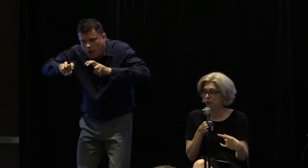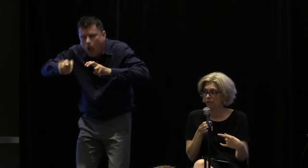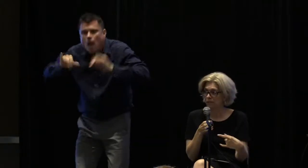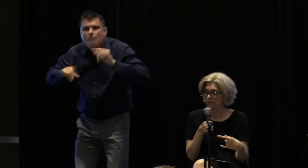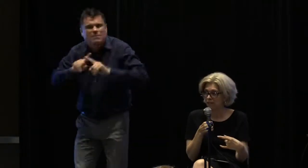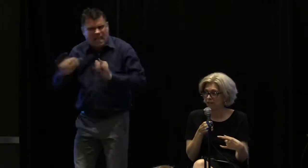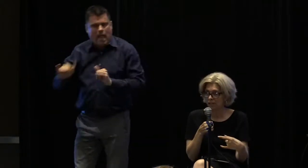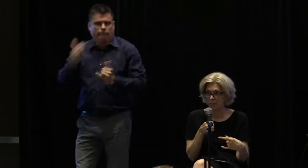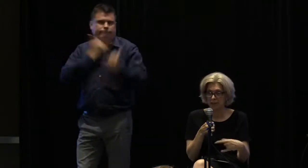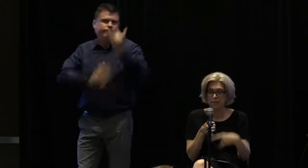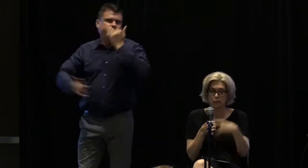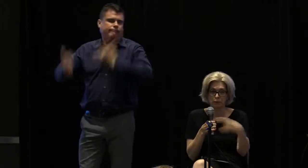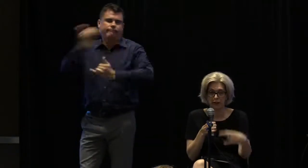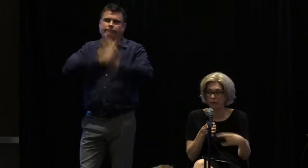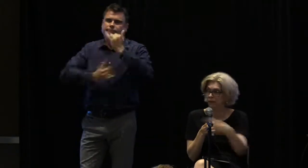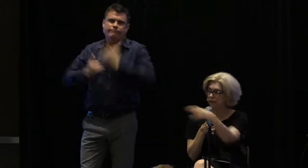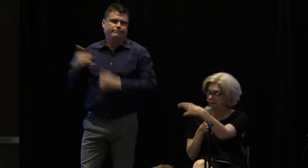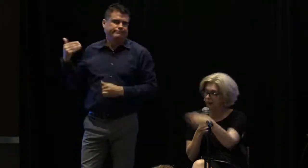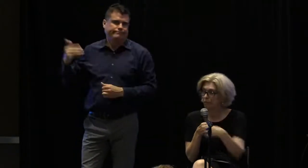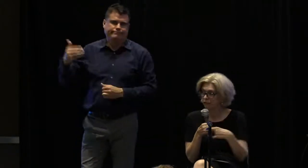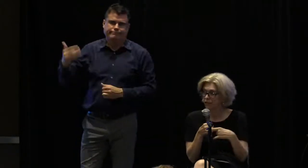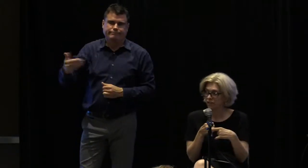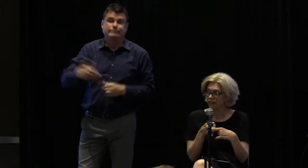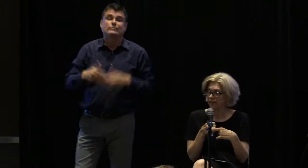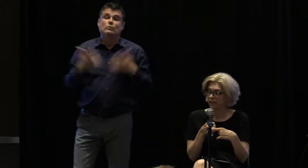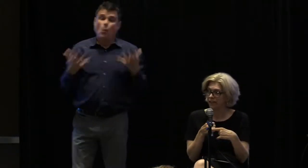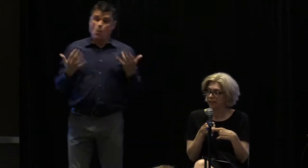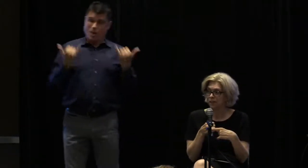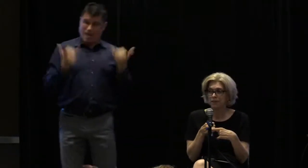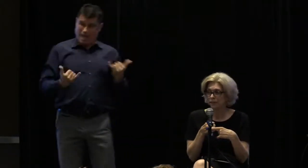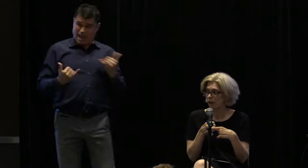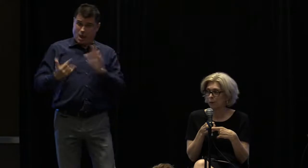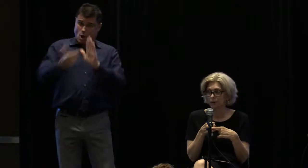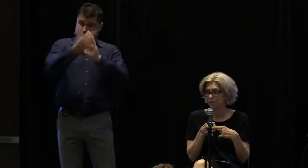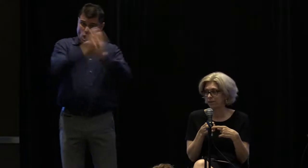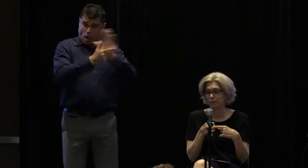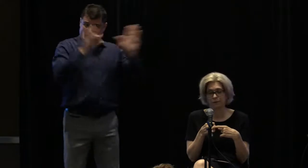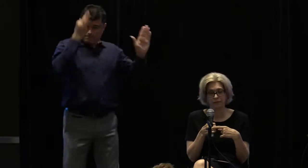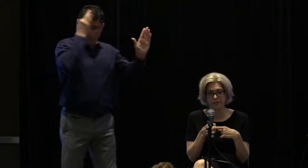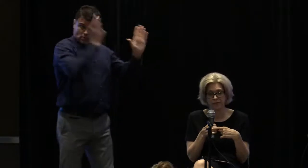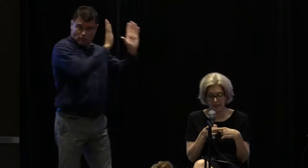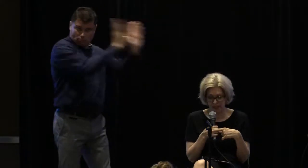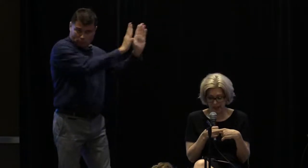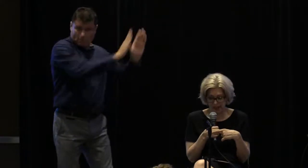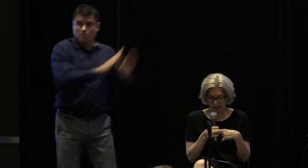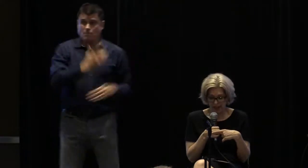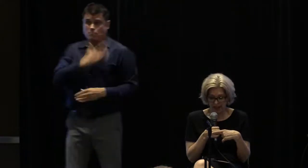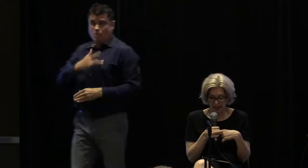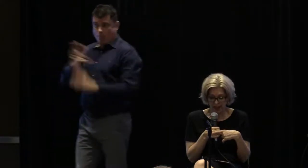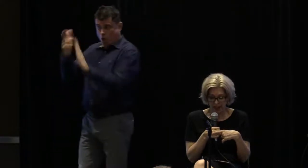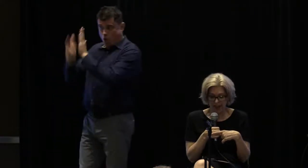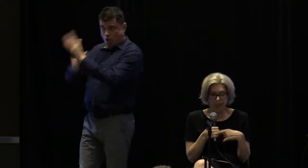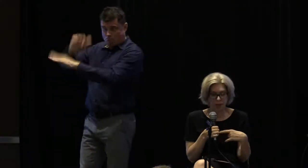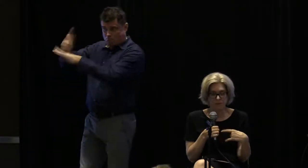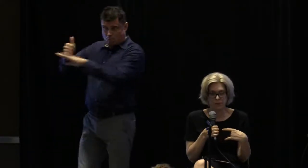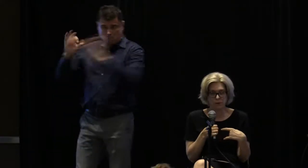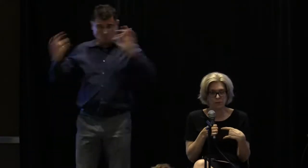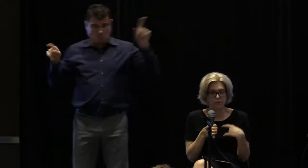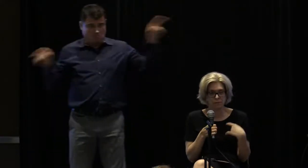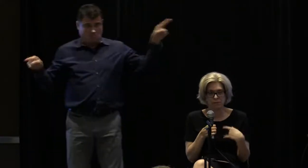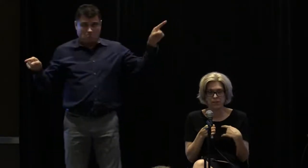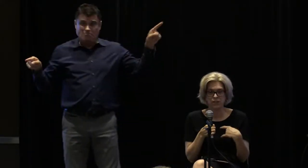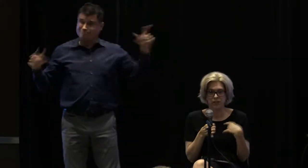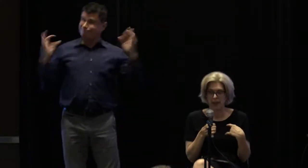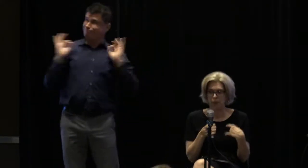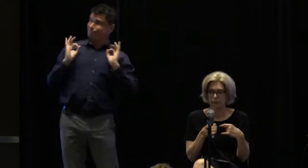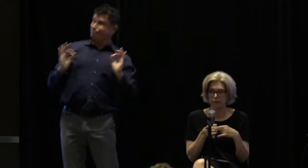even now with legislation in place both federally and provincially, there's a lot of work to do. And I come to